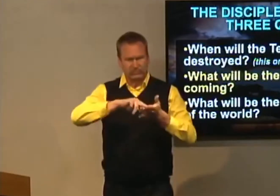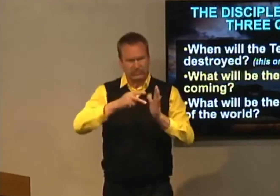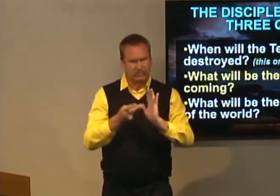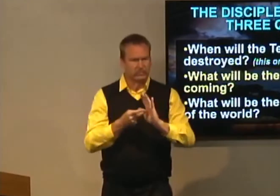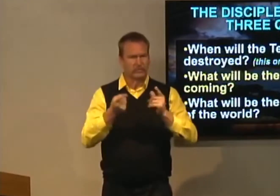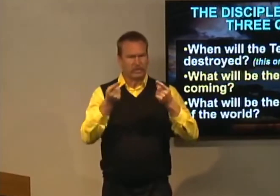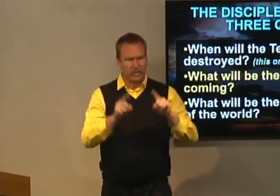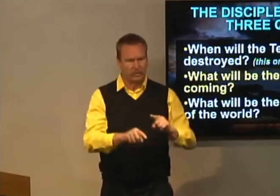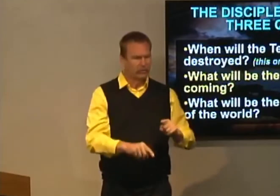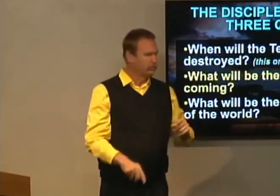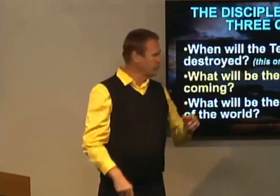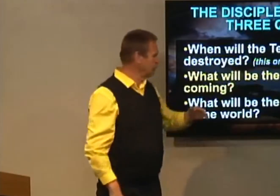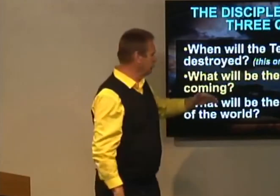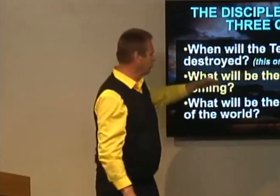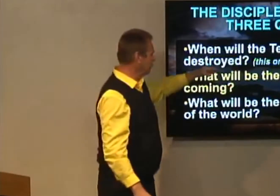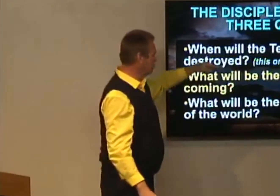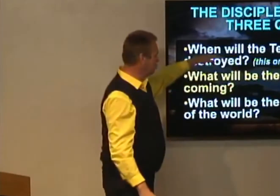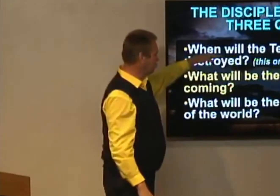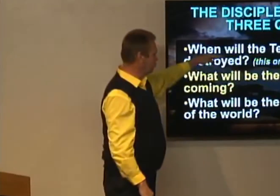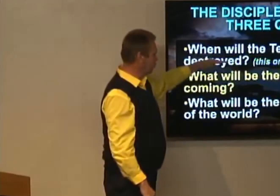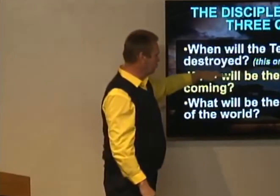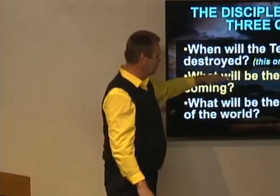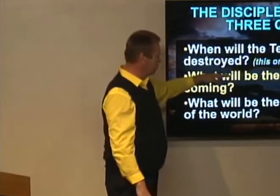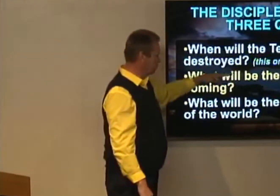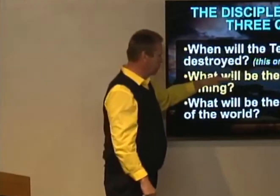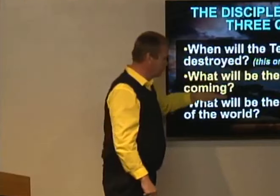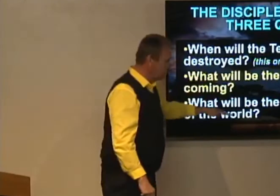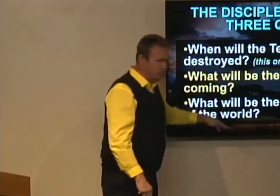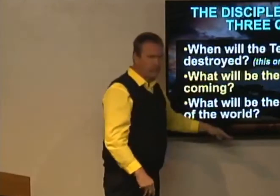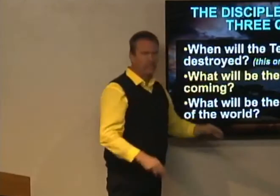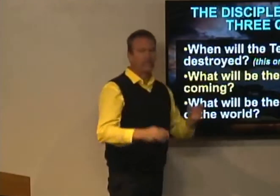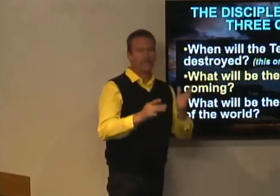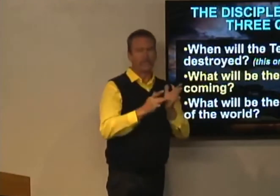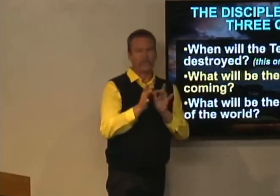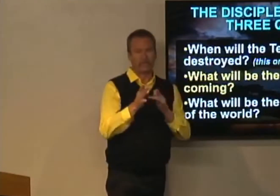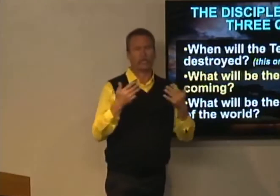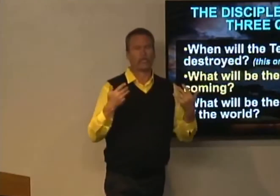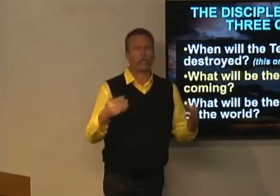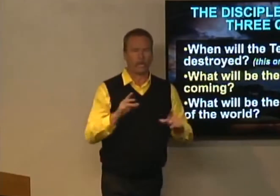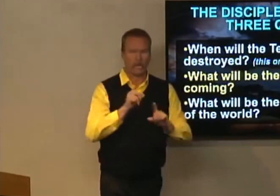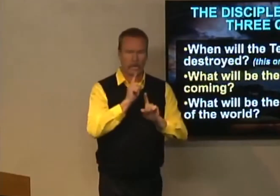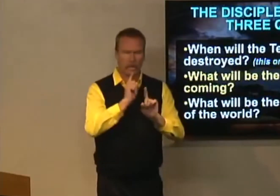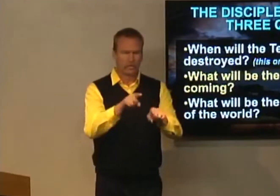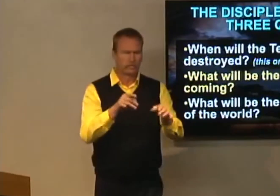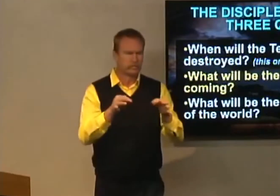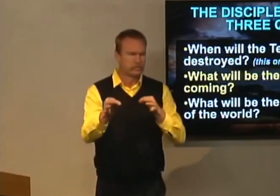very clearly what is going to happen, how the temple would be destroyed, and also the signs of Christ's coming.